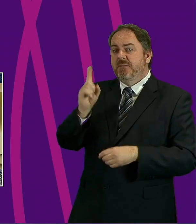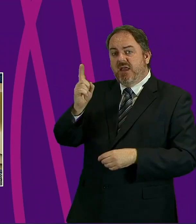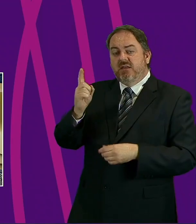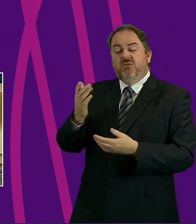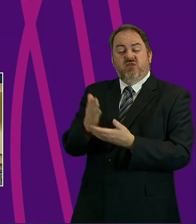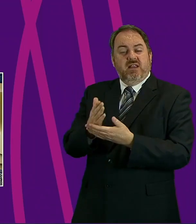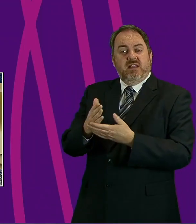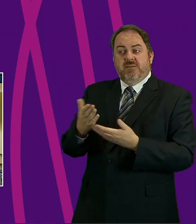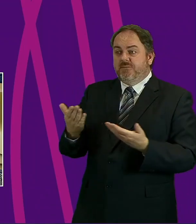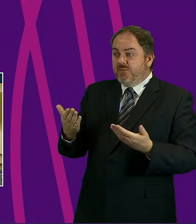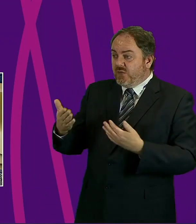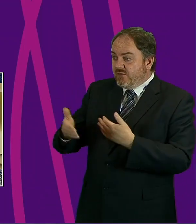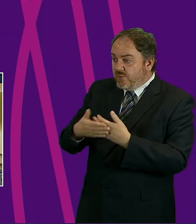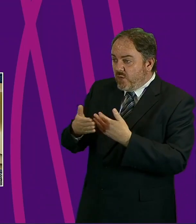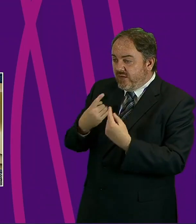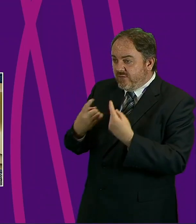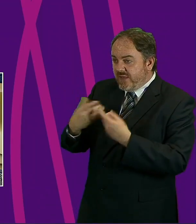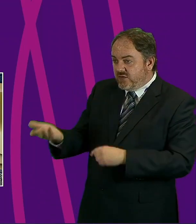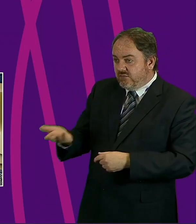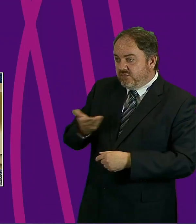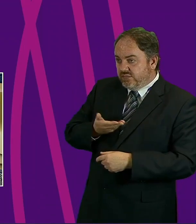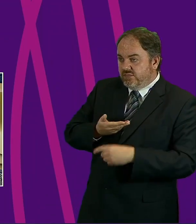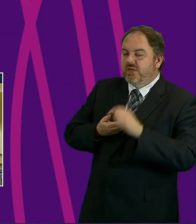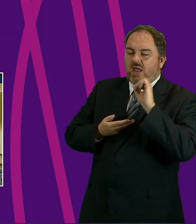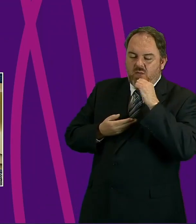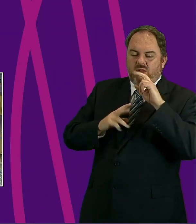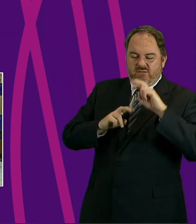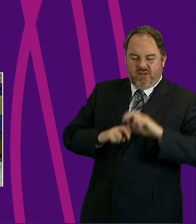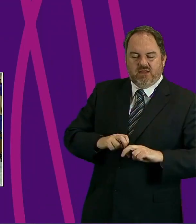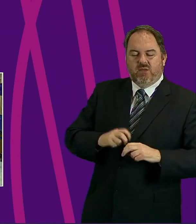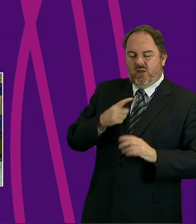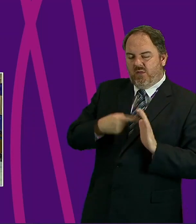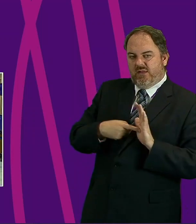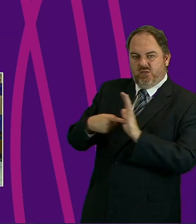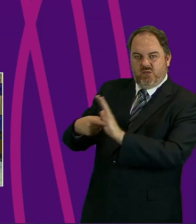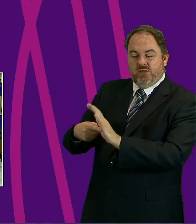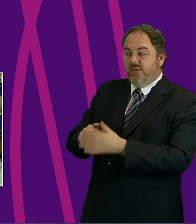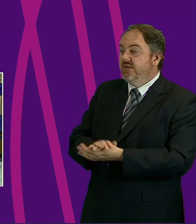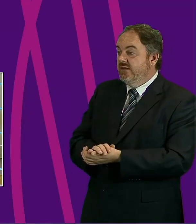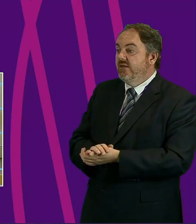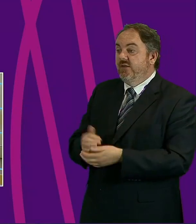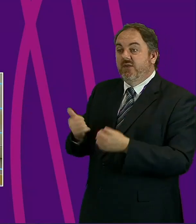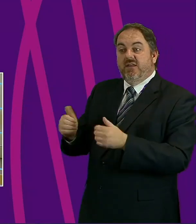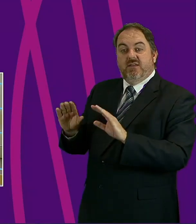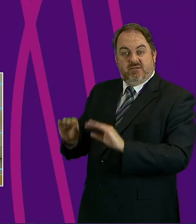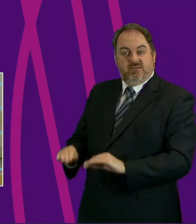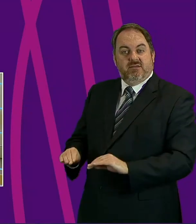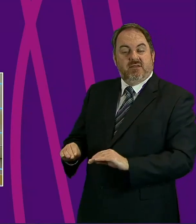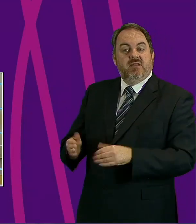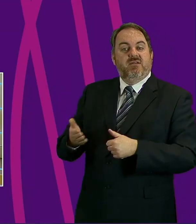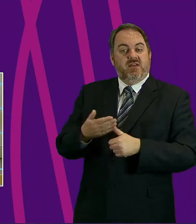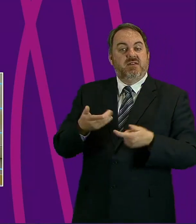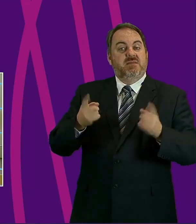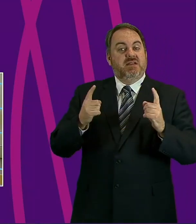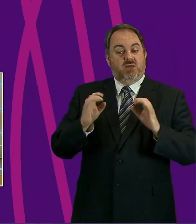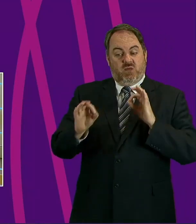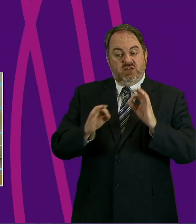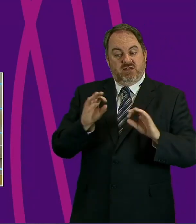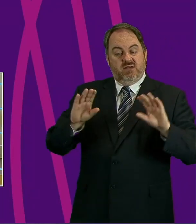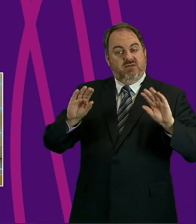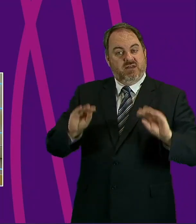particular event that Jackie Baillie is raising, I'll endeavour to get that to her. Thank you very much. And that concludes First Minister's questions.